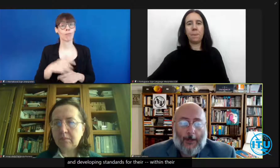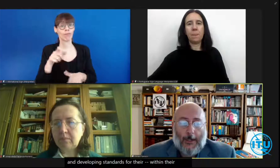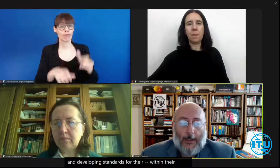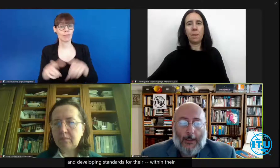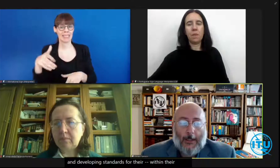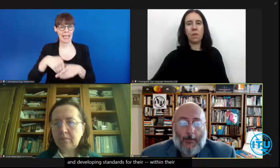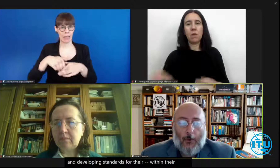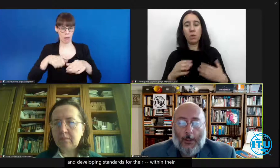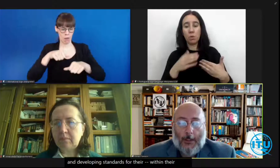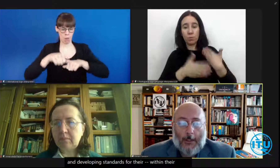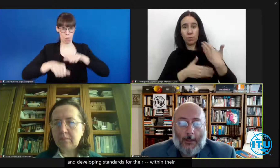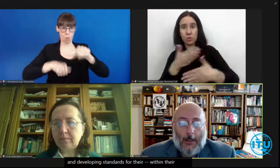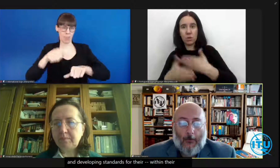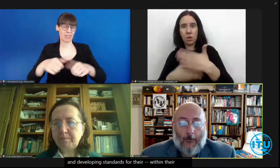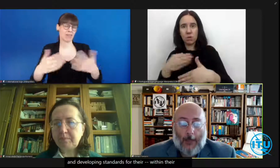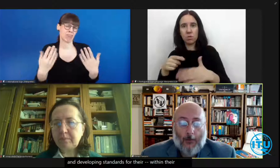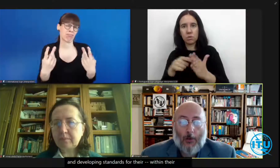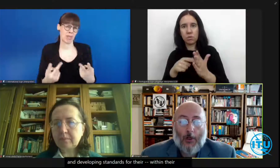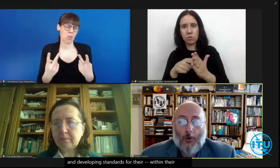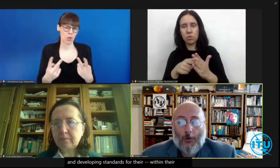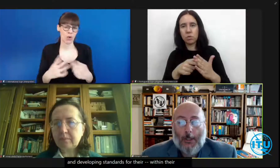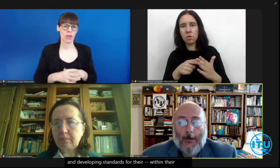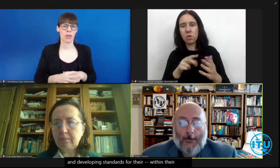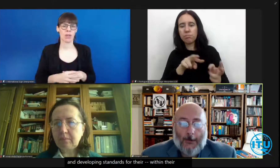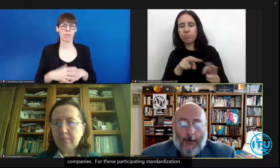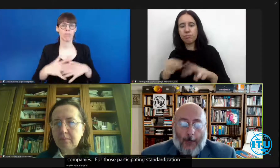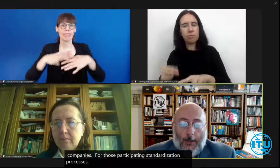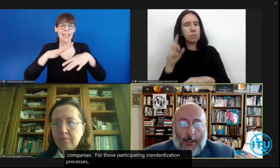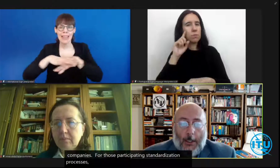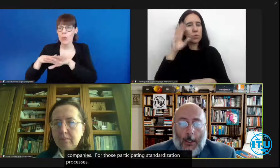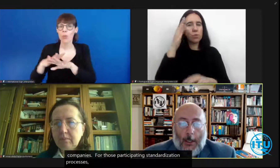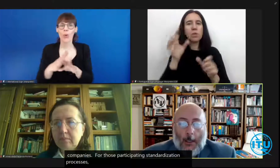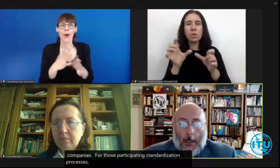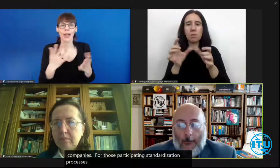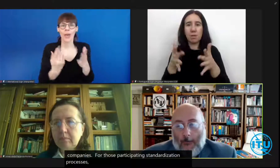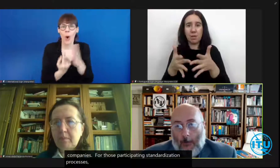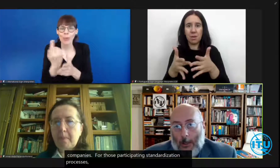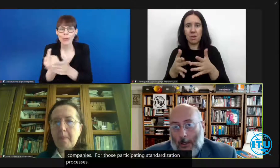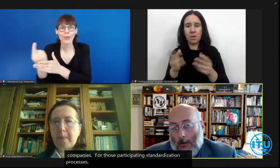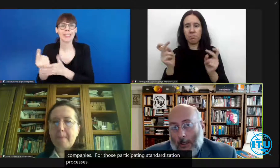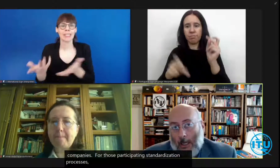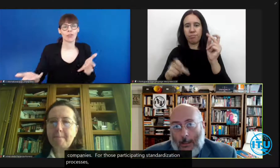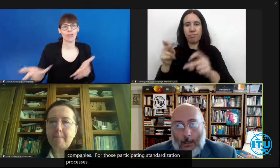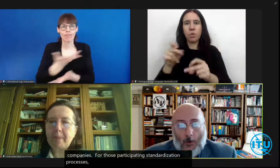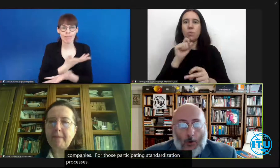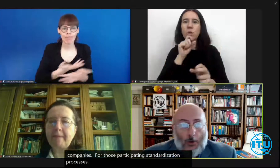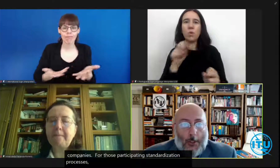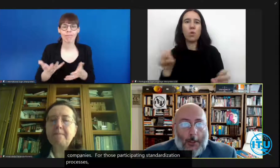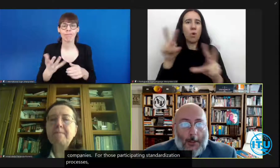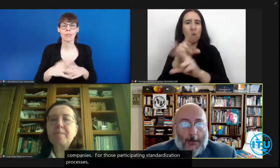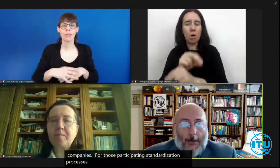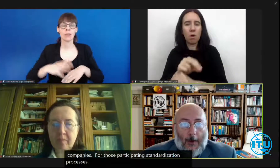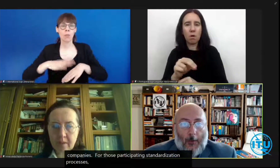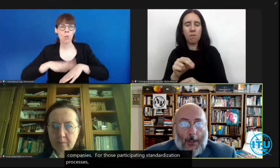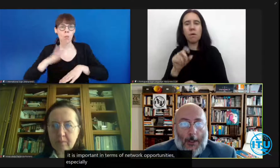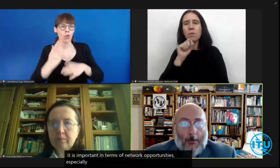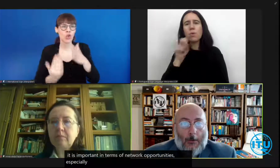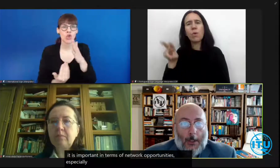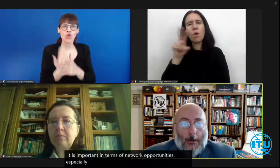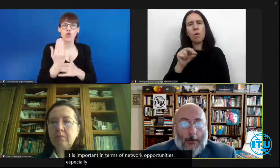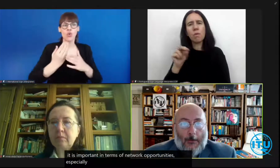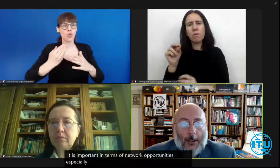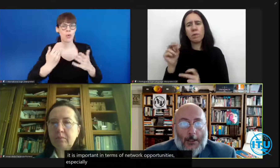is very important in terms of networking opportunities, especially for creating new opportunities,